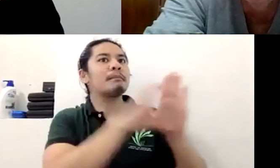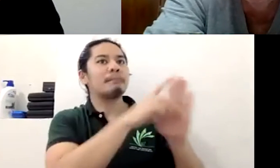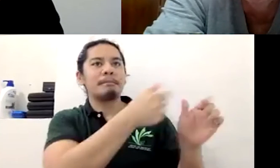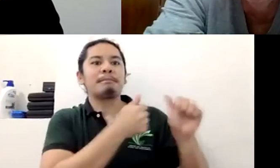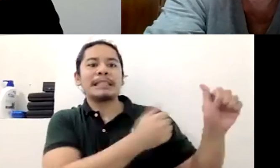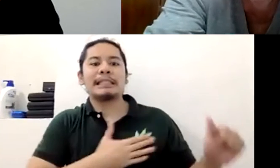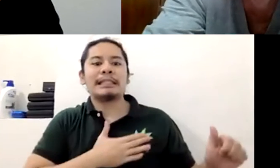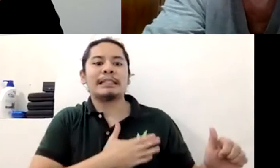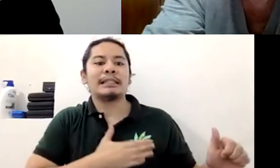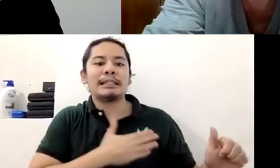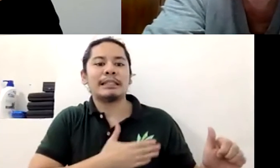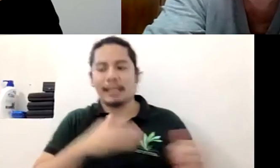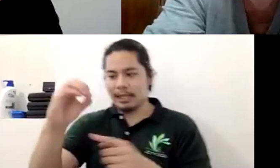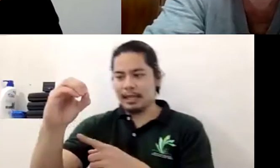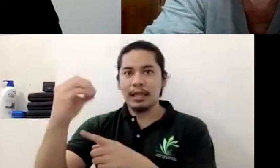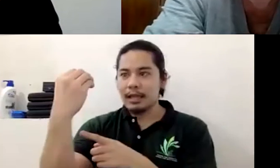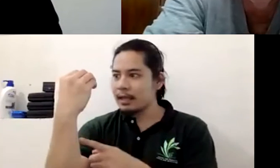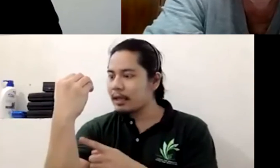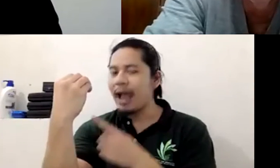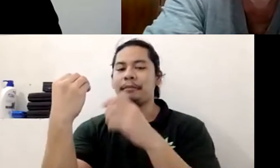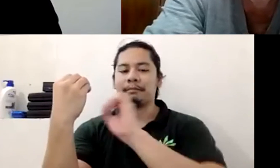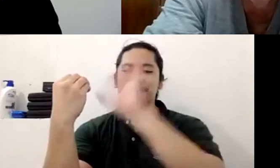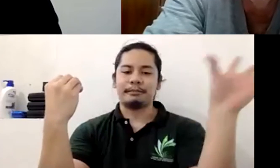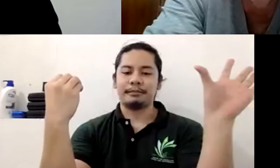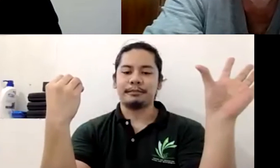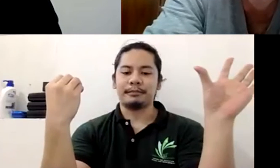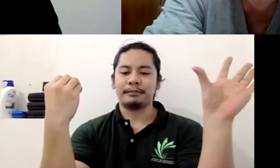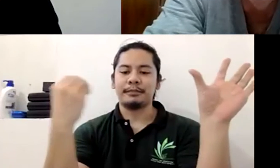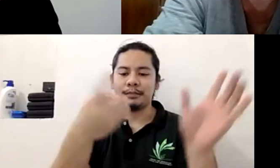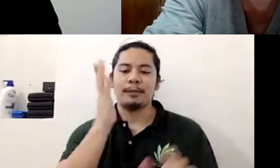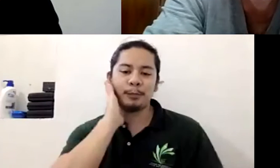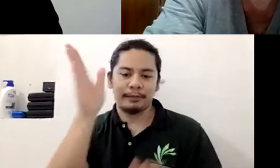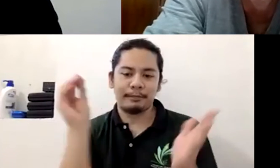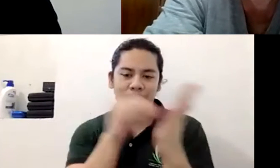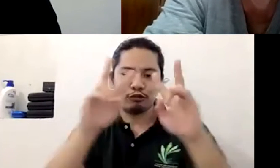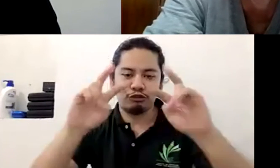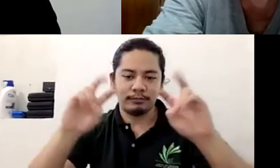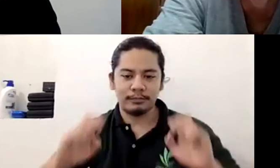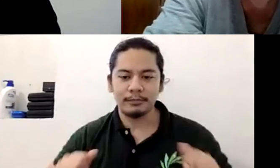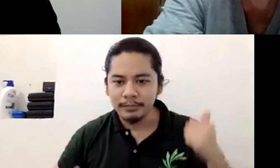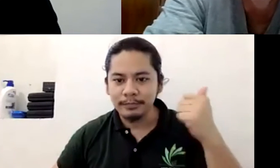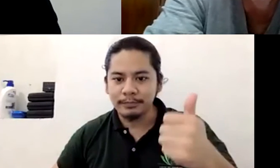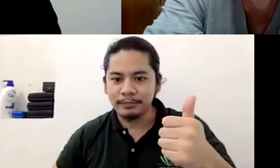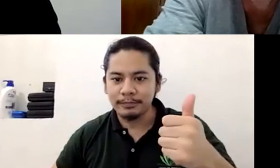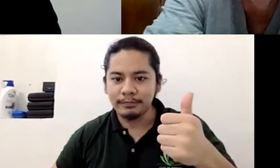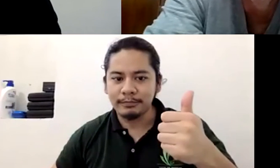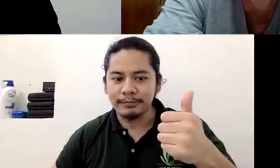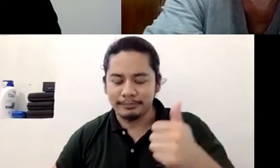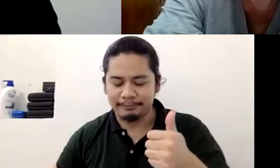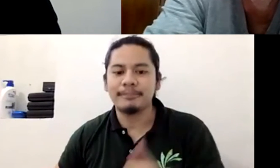team would say. Just follow what the image looks like. So if the image looks like this handshake,